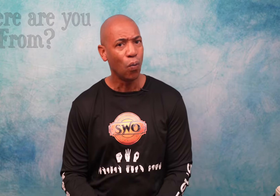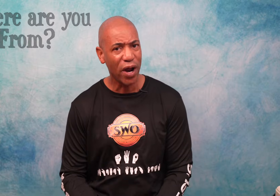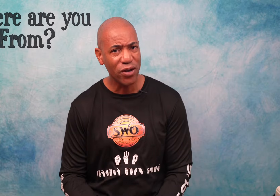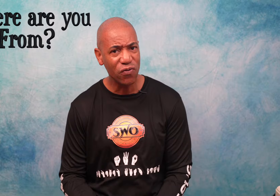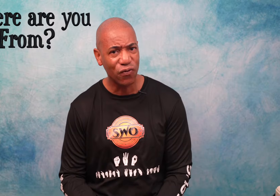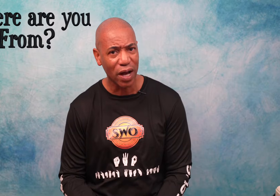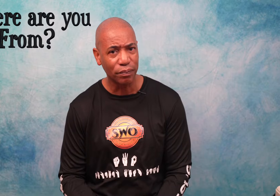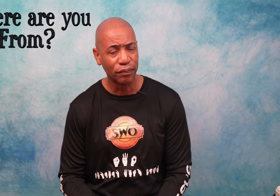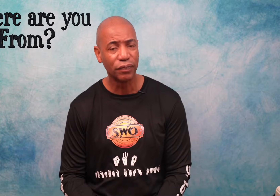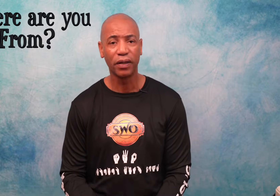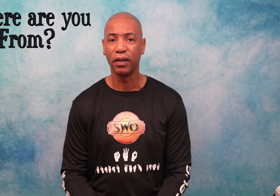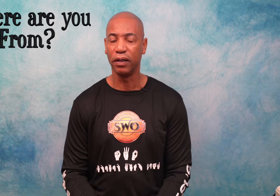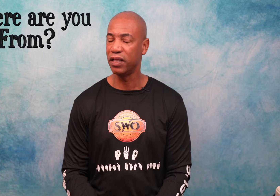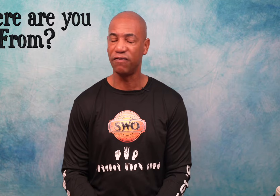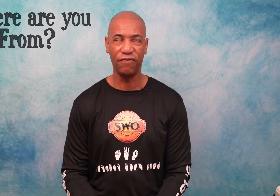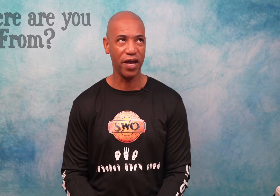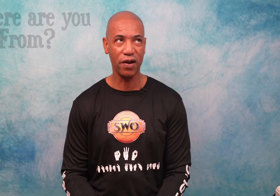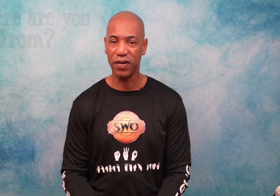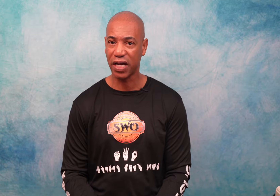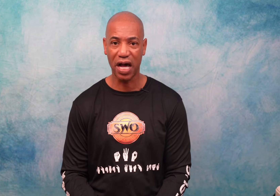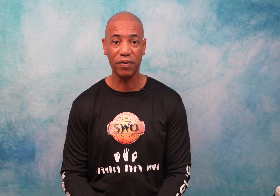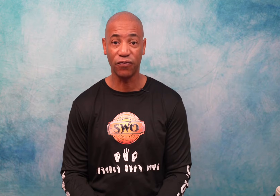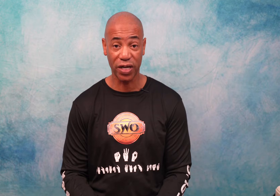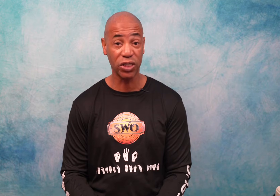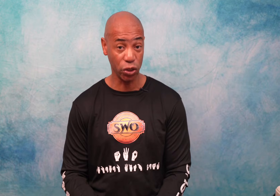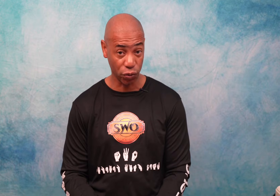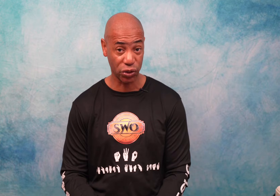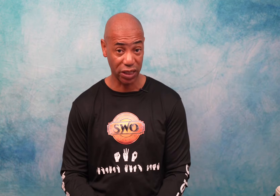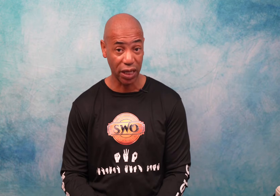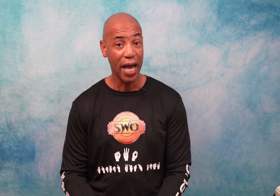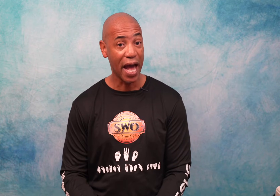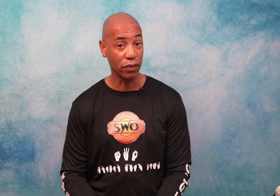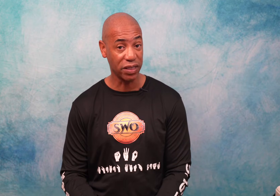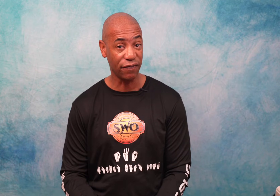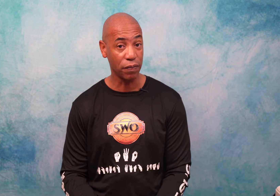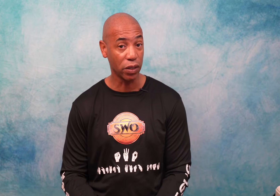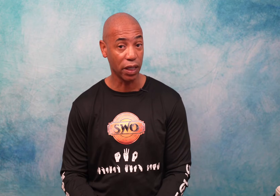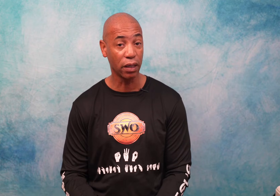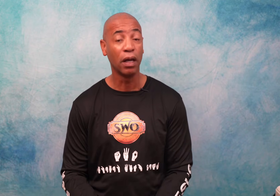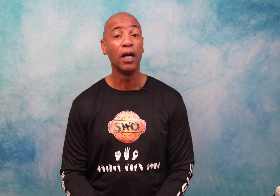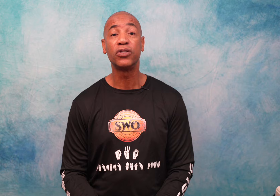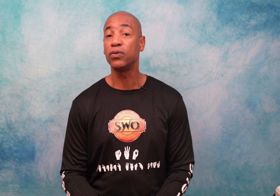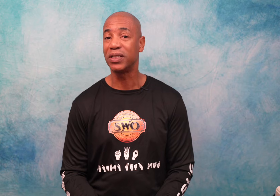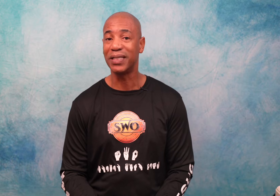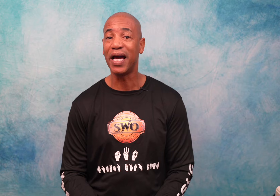Where are you from? Another very common phrase that you will see out in the deaf community. So to sign